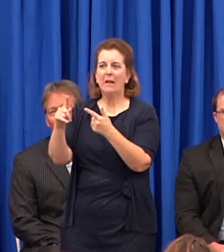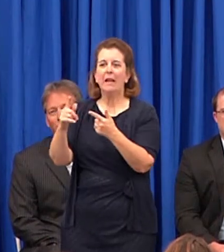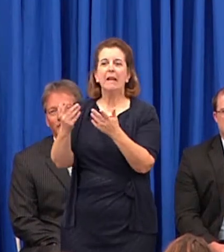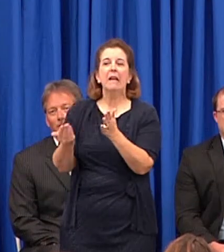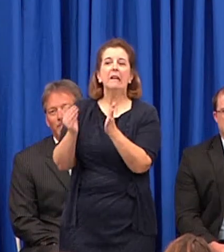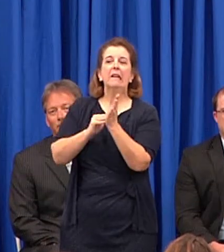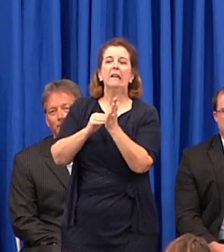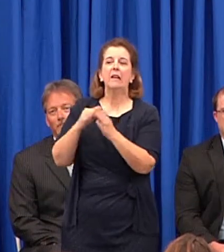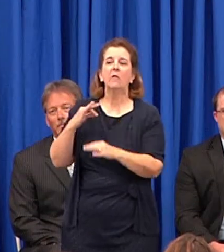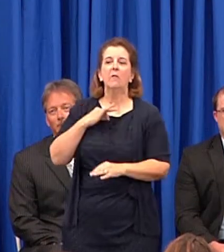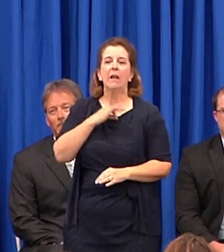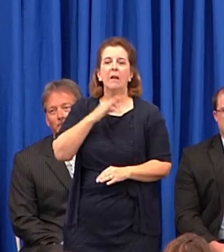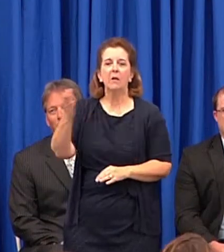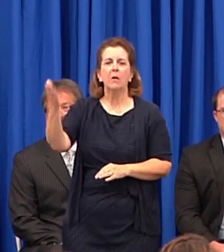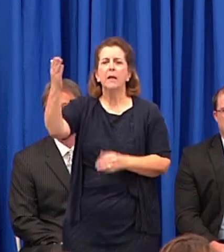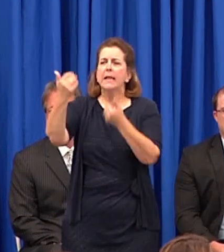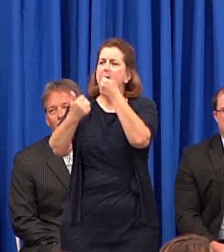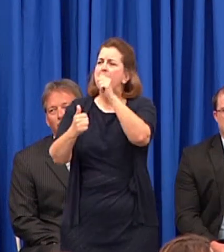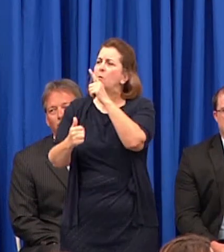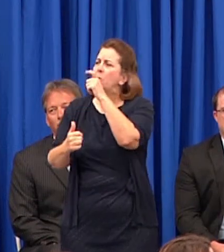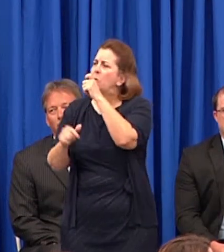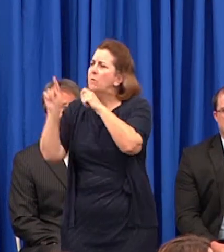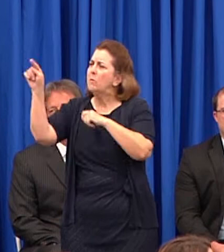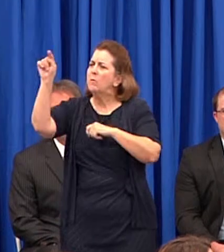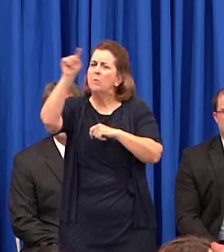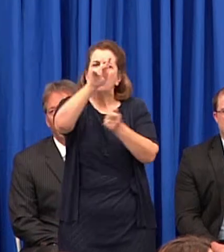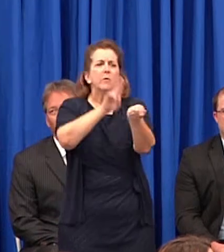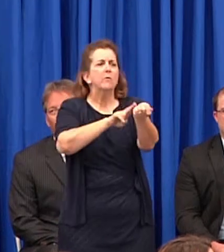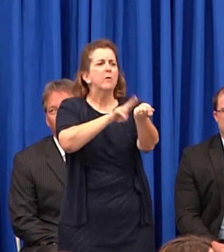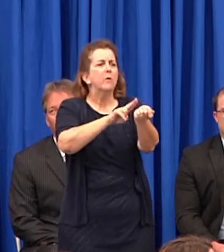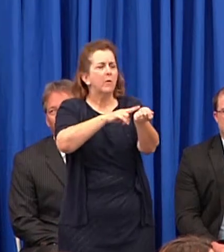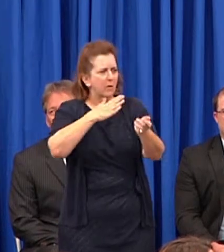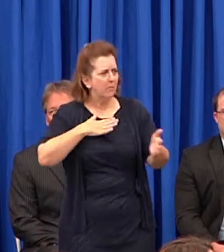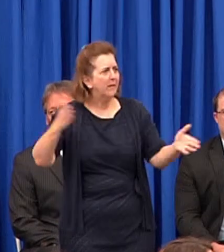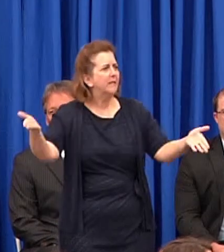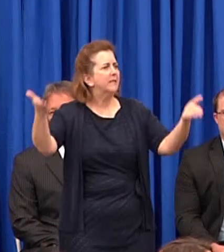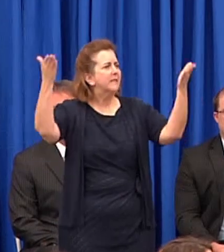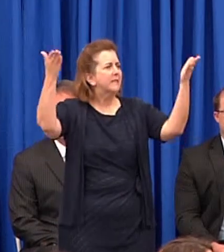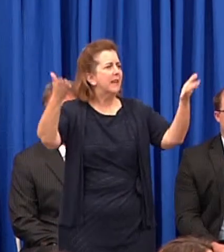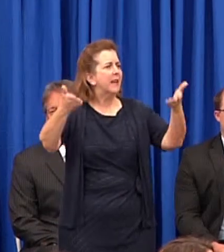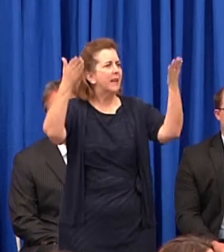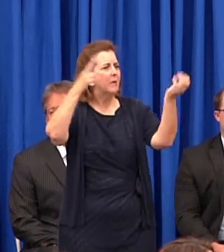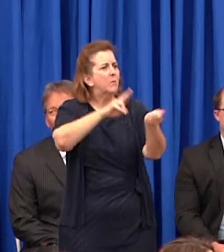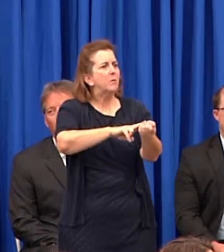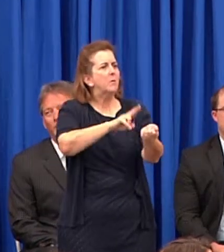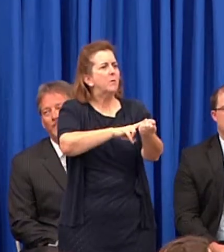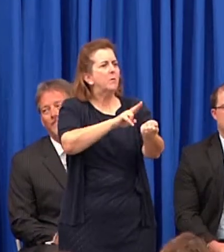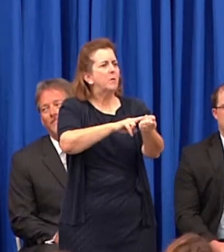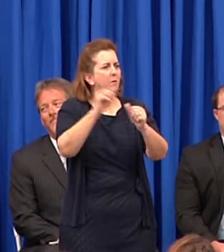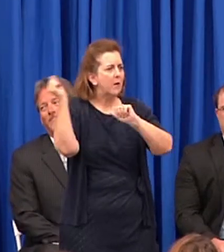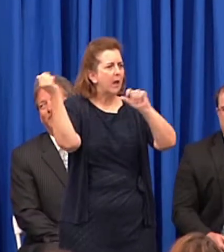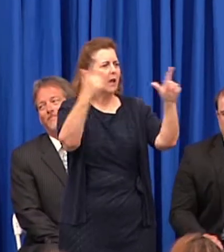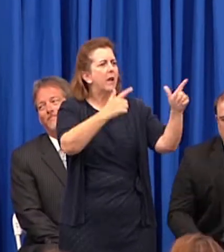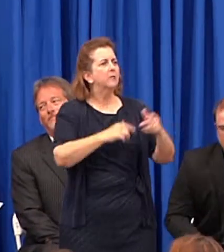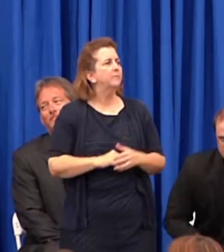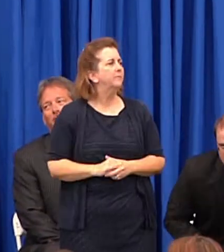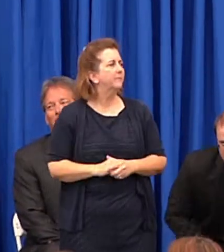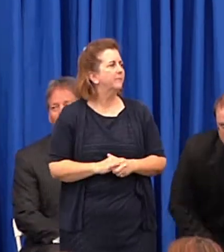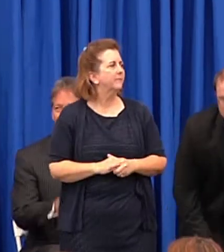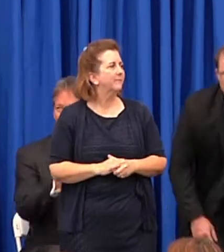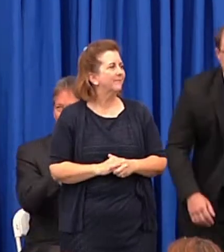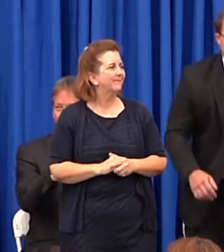and any other nurses among us as guests today to also please stand. I wanna recognize the nurses for Nurses Week.